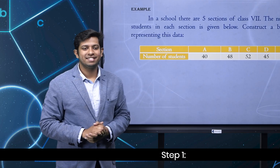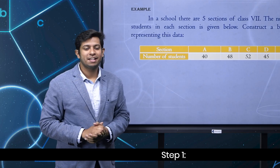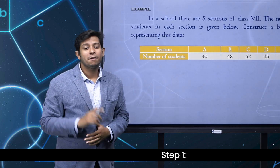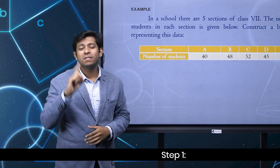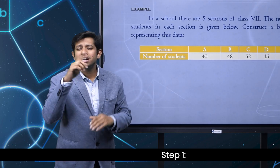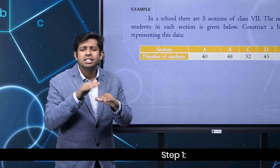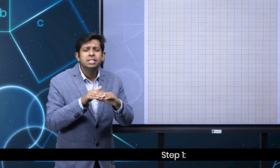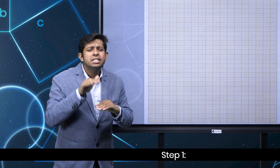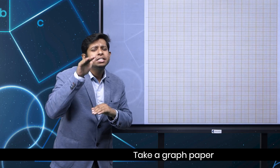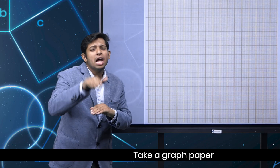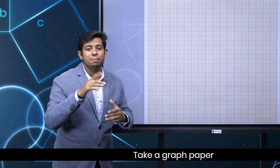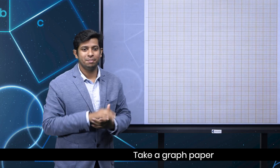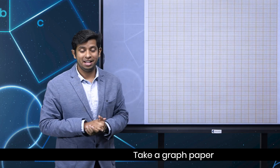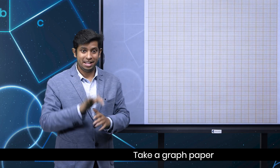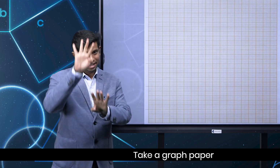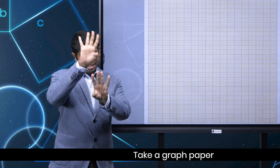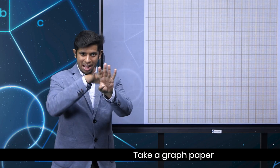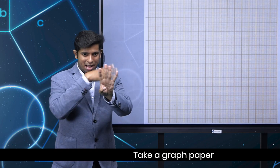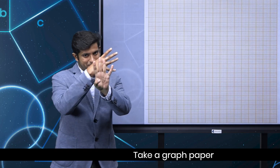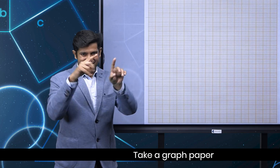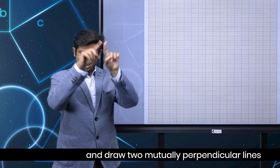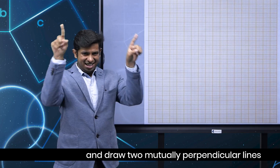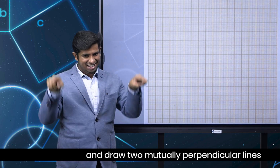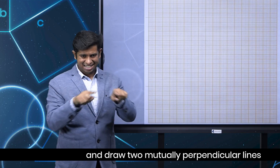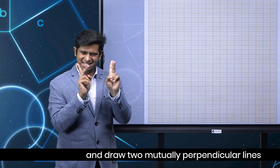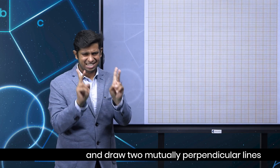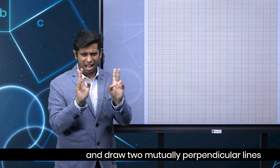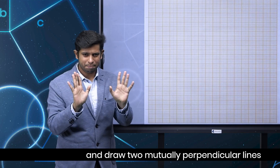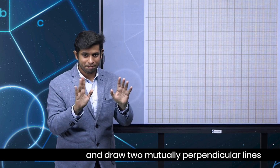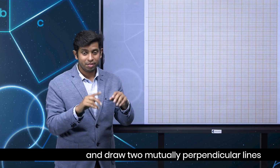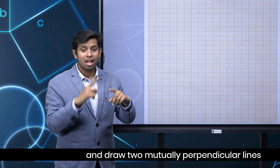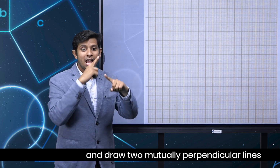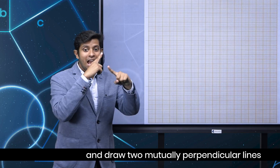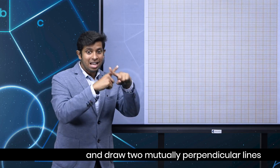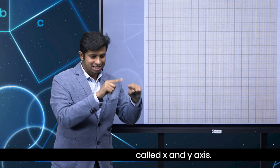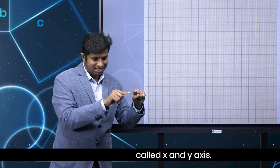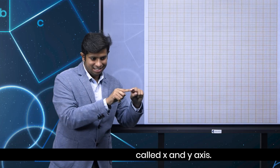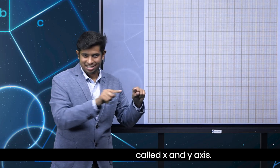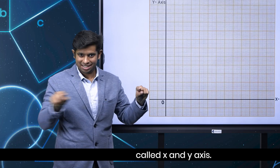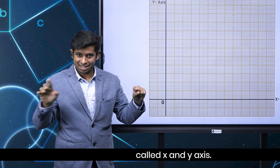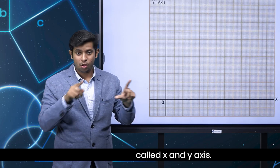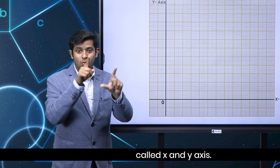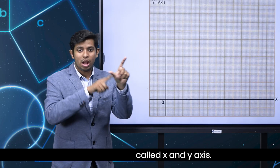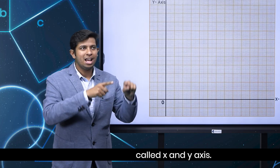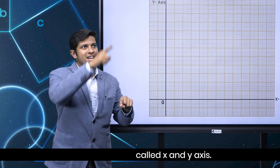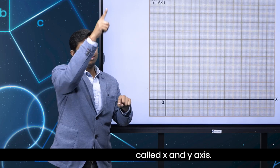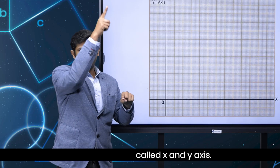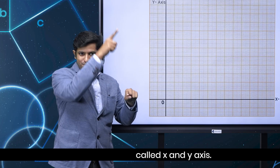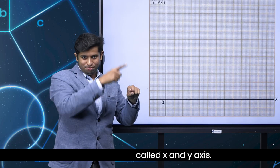1. Take a graph paper and draw two mutually perpendicular lines called x and y axis.